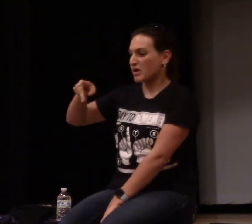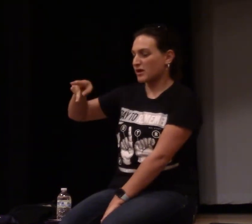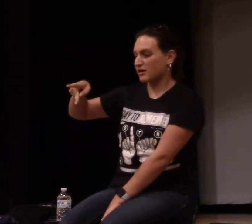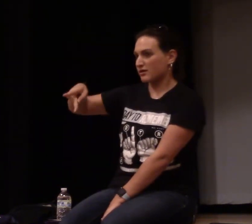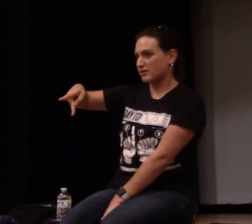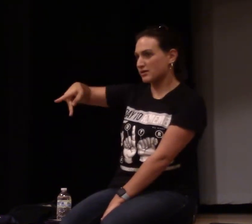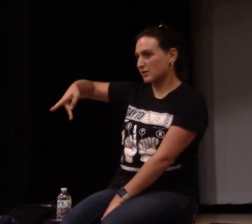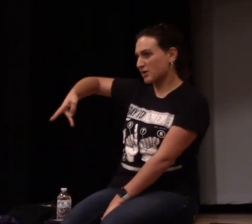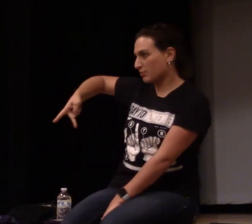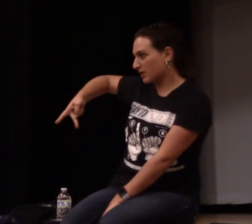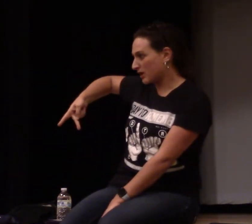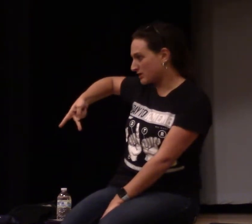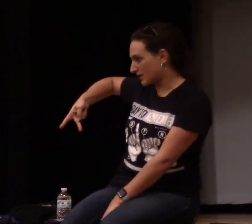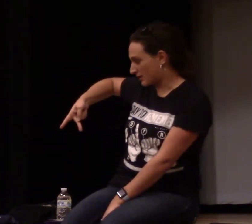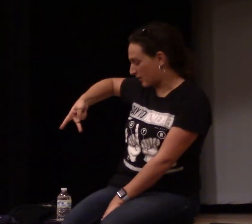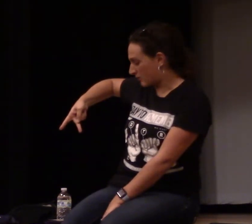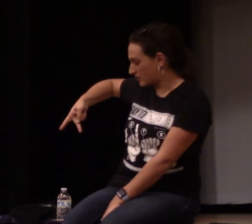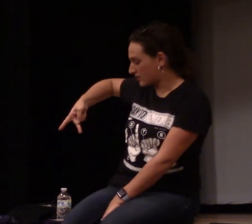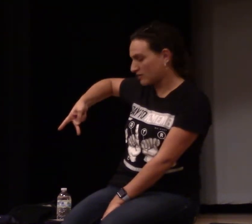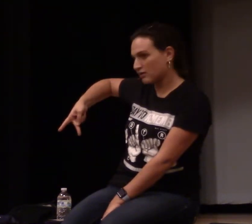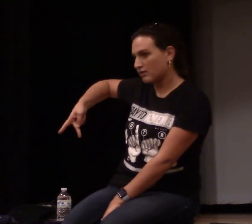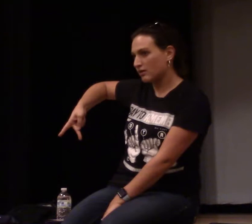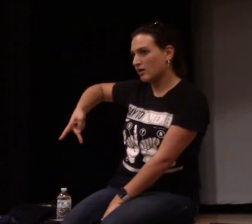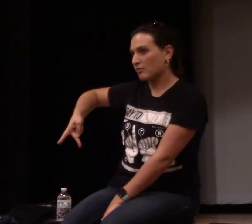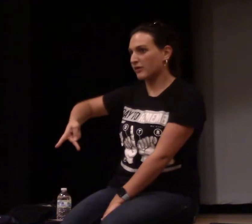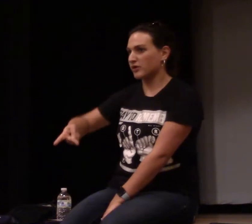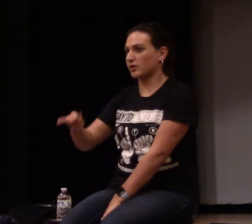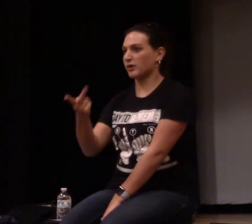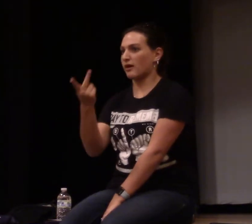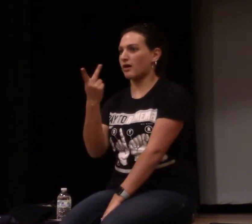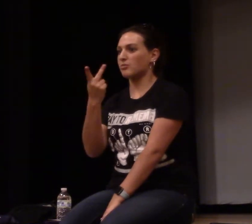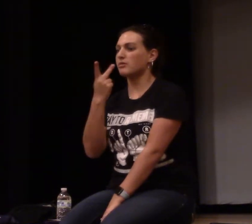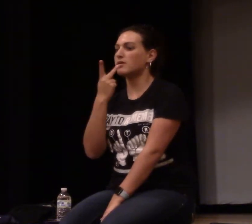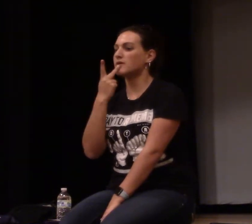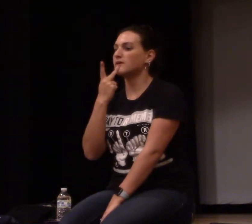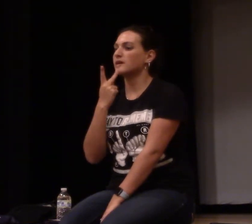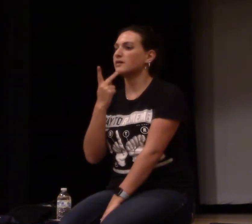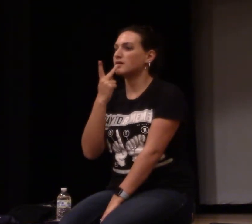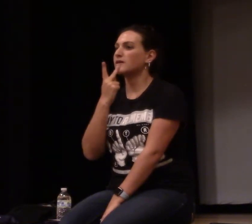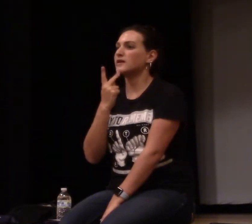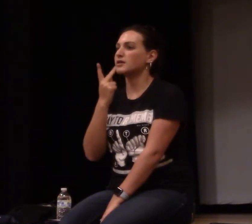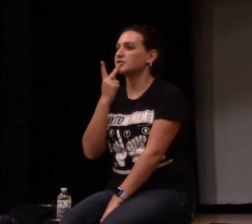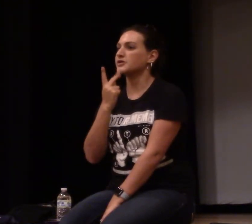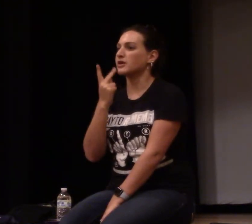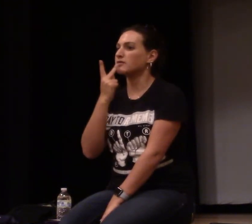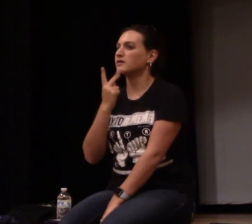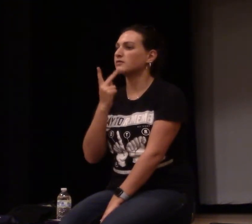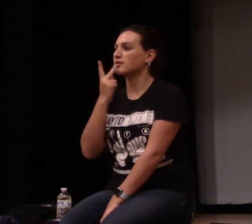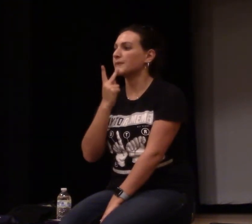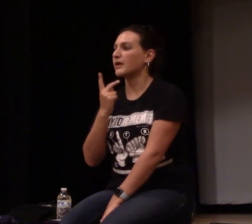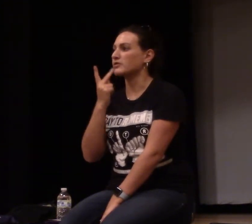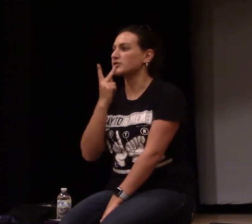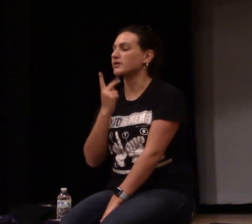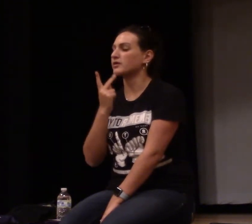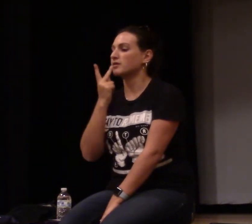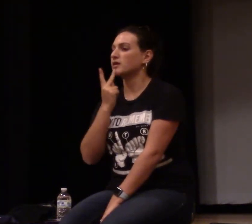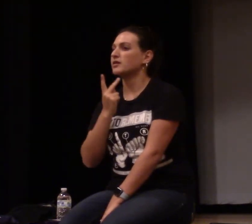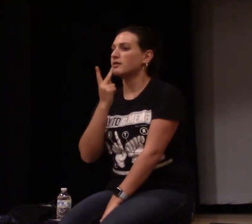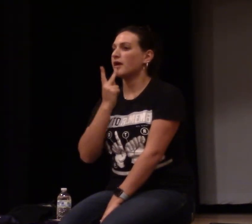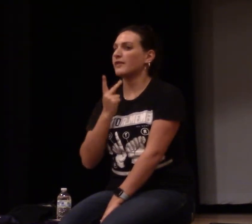Pink is going to be a P in sign language. But then you're going to bring it up and touch your chin. Come down your chin. And then